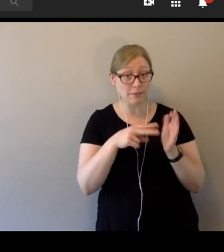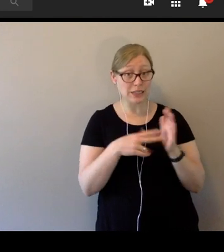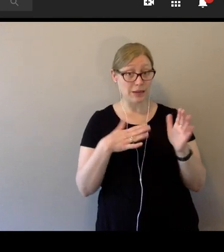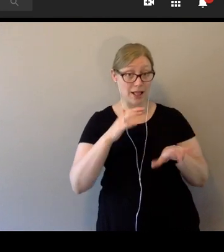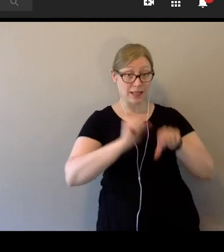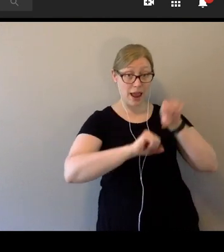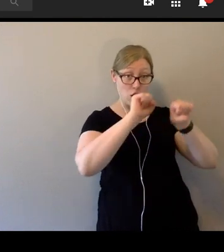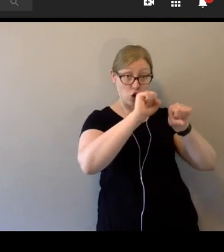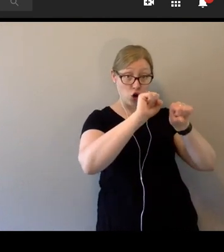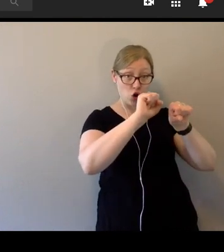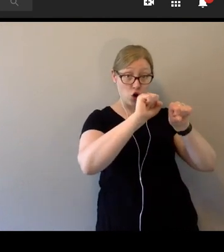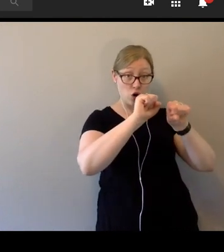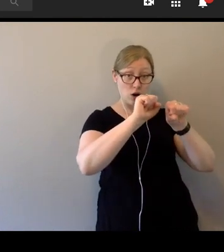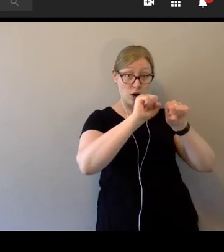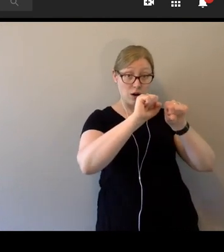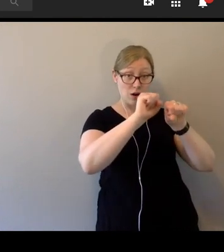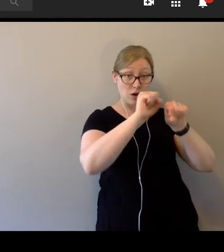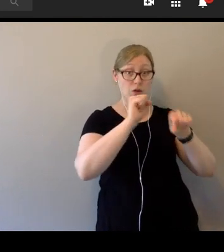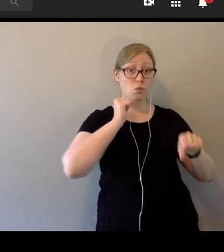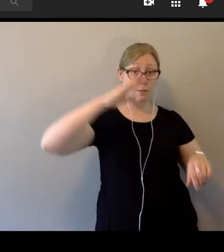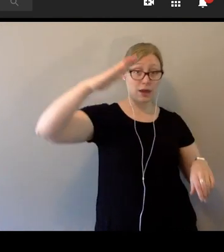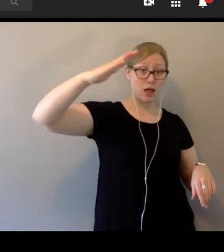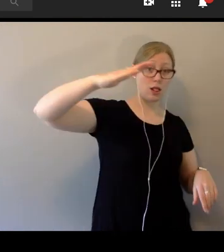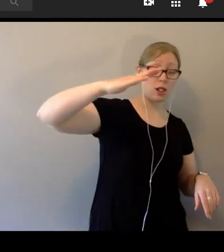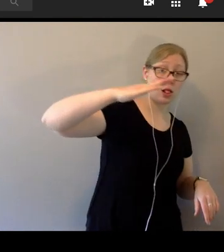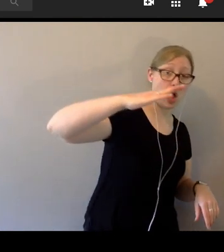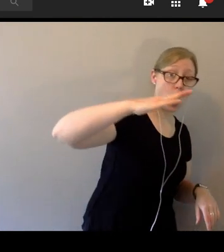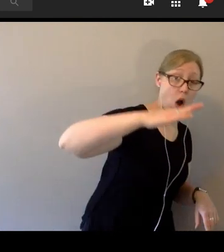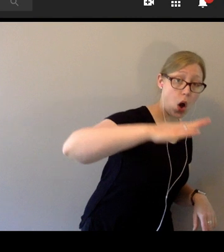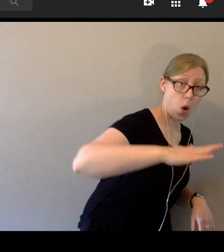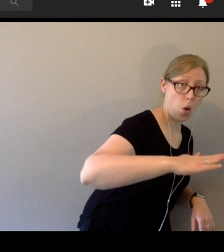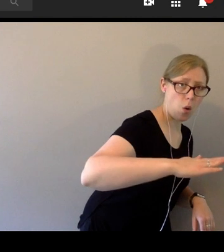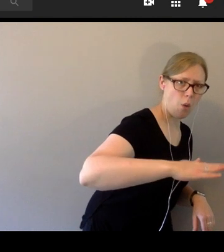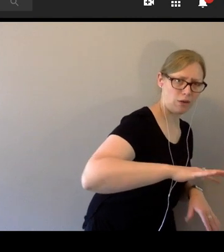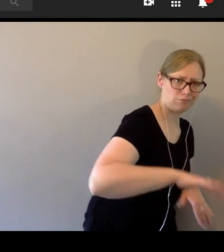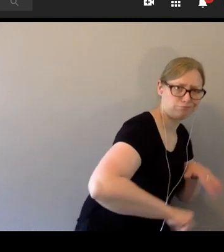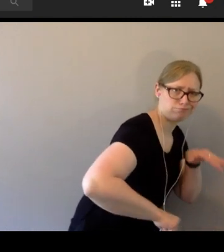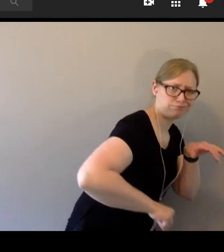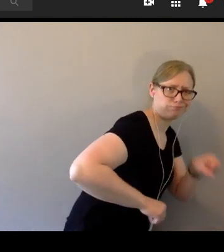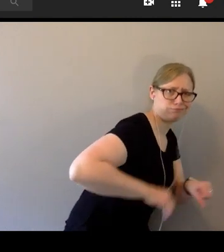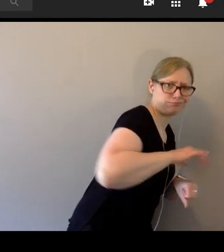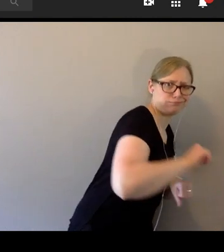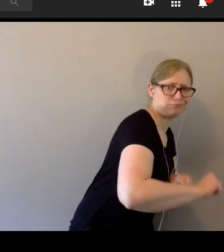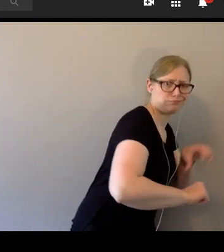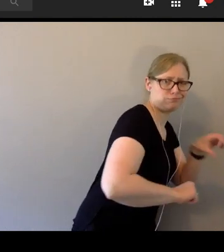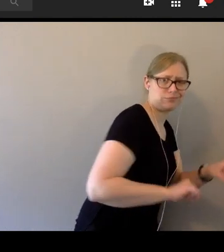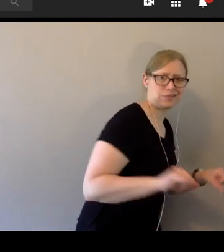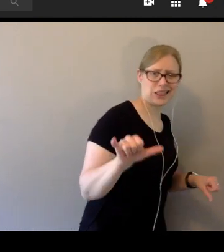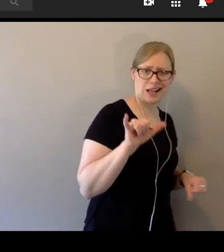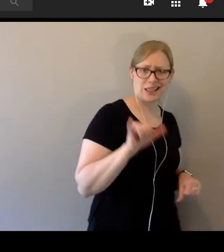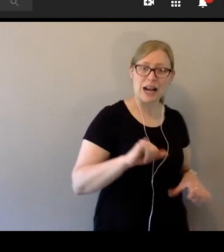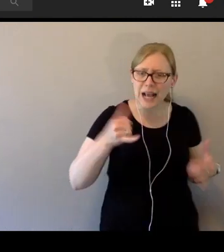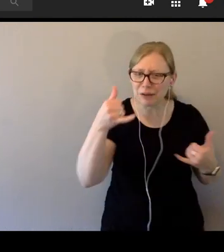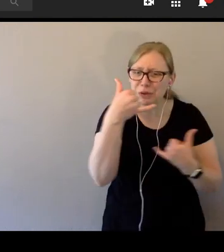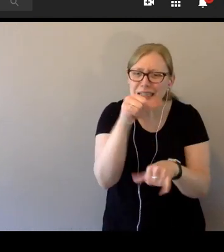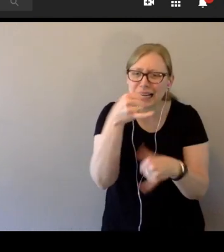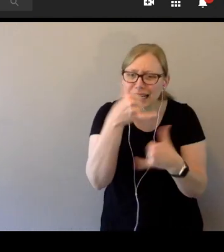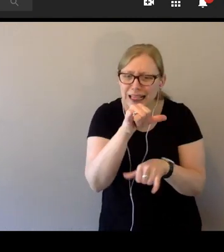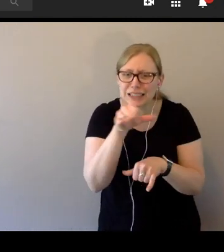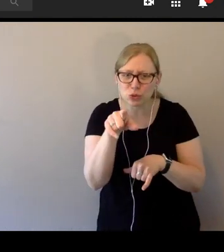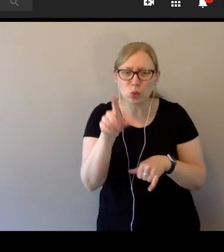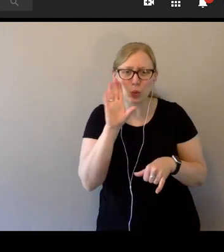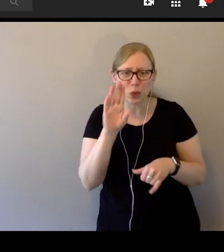be very low like this. It's going to be like that. In fact, it's kind of ridiculous, you'd have a